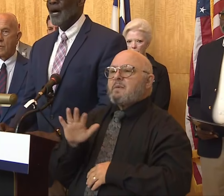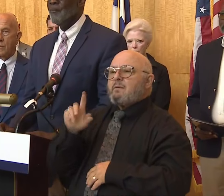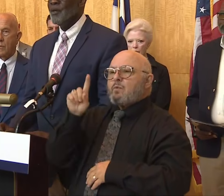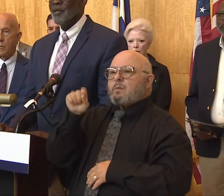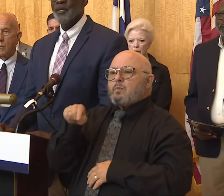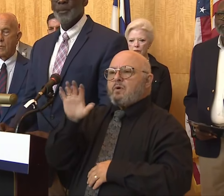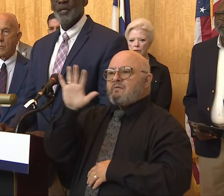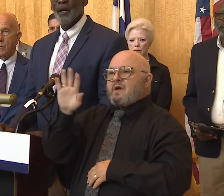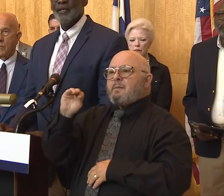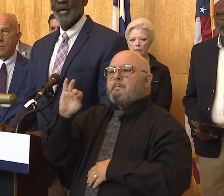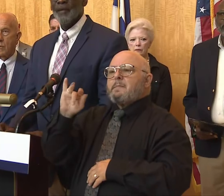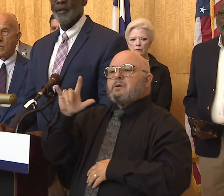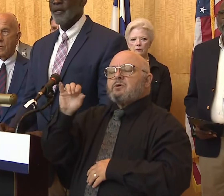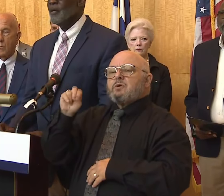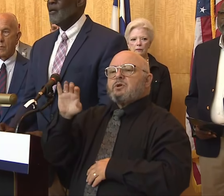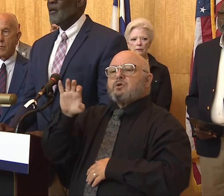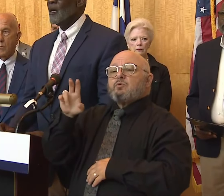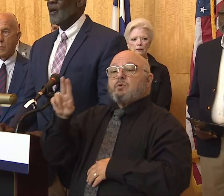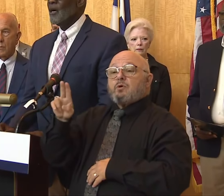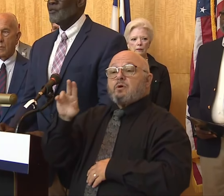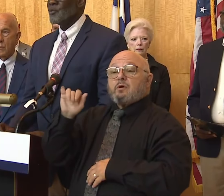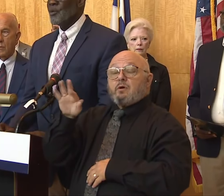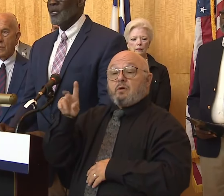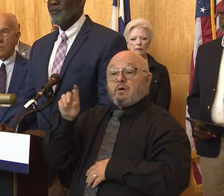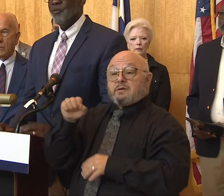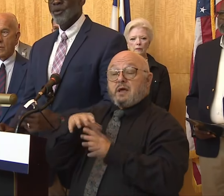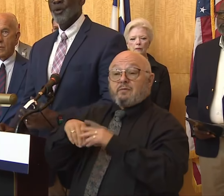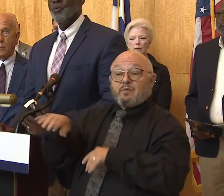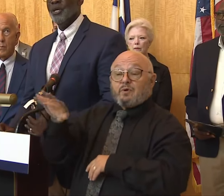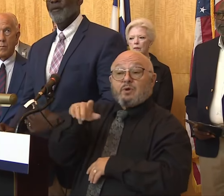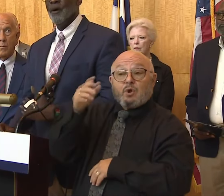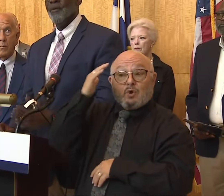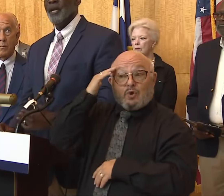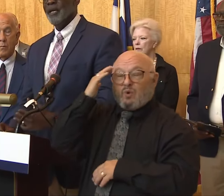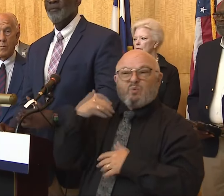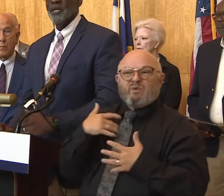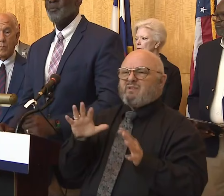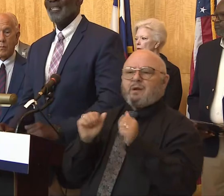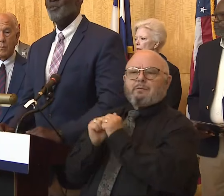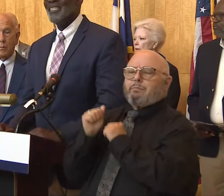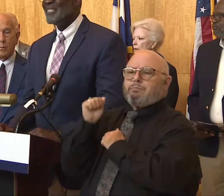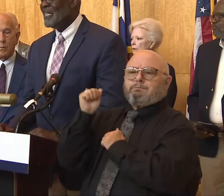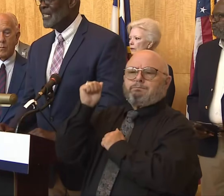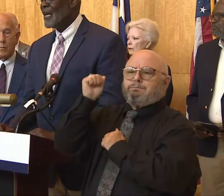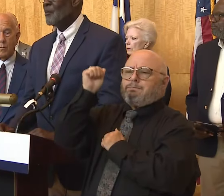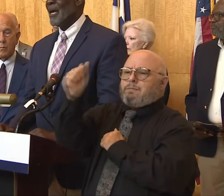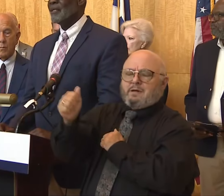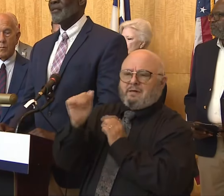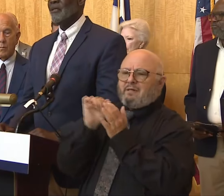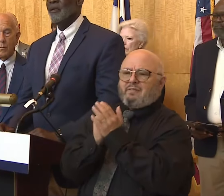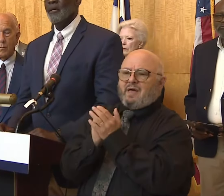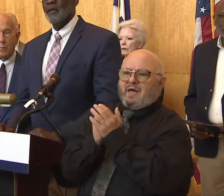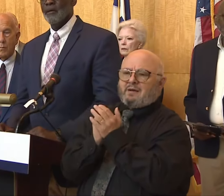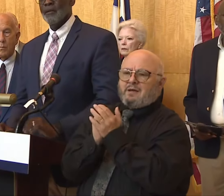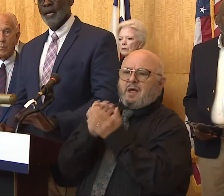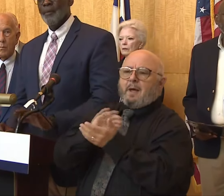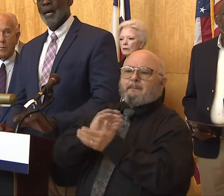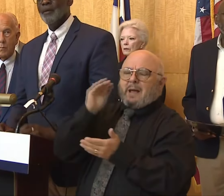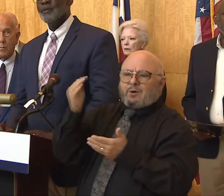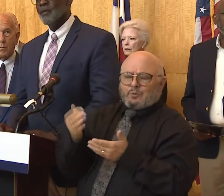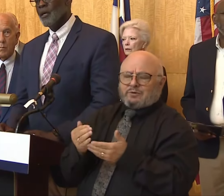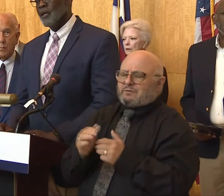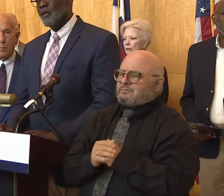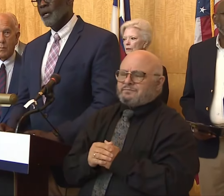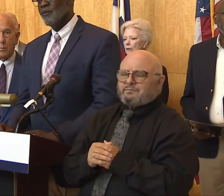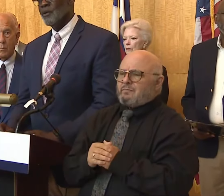1.5 million cubic yards out there. Just want to let everyone know we expect to exceed that capacity or that